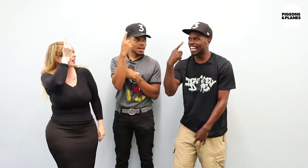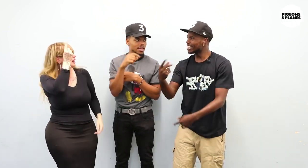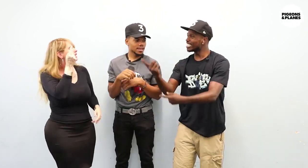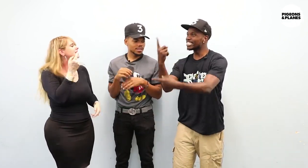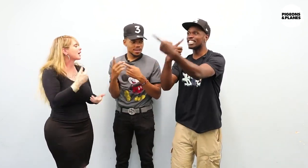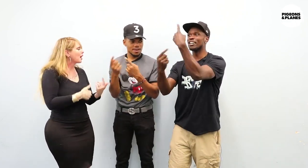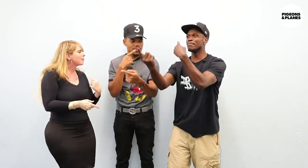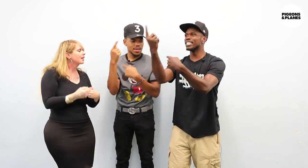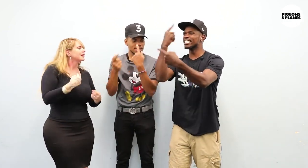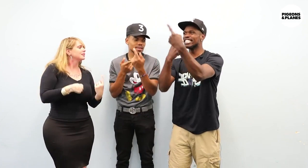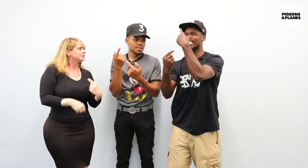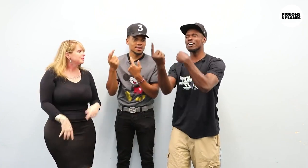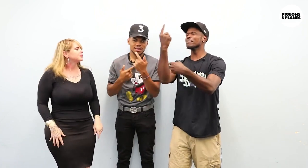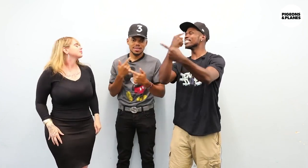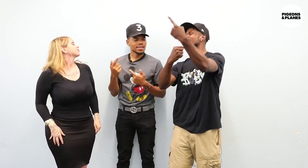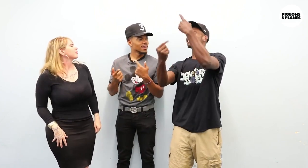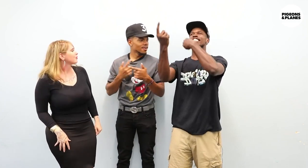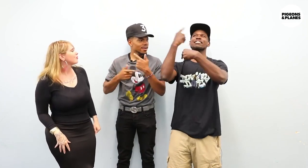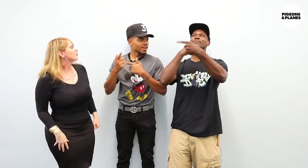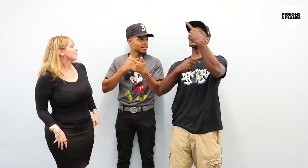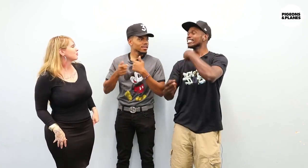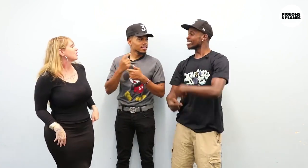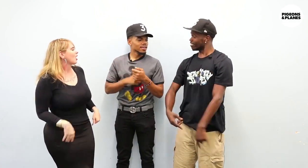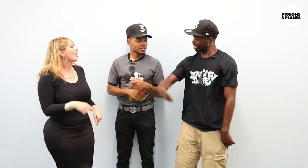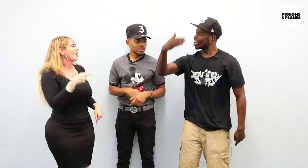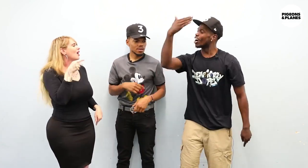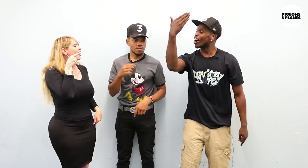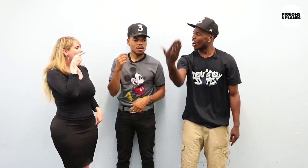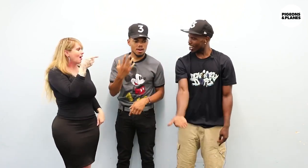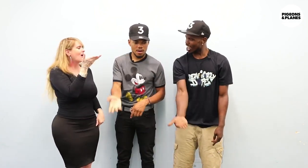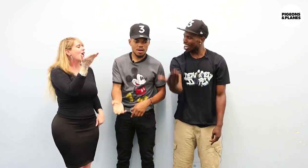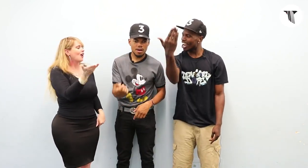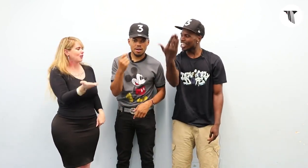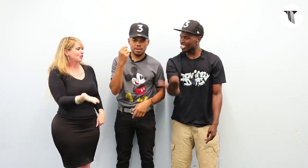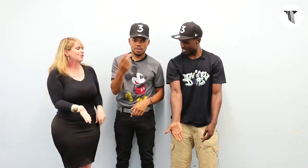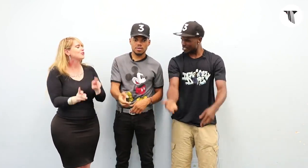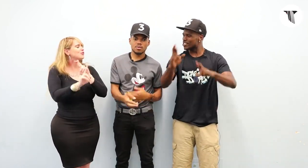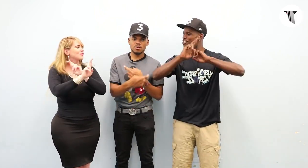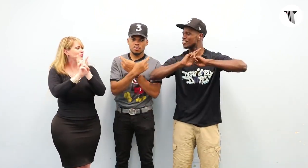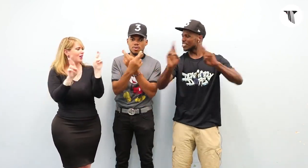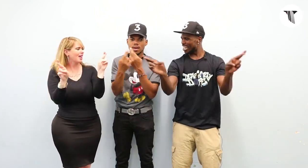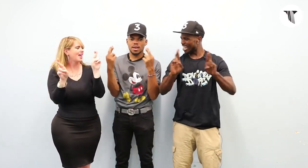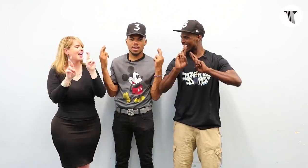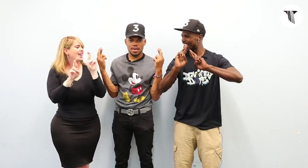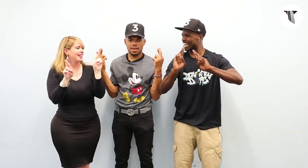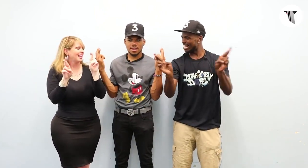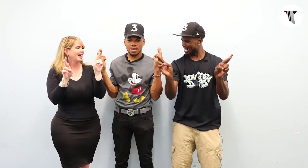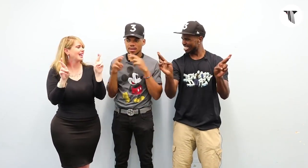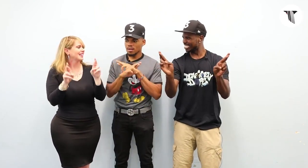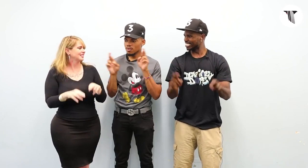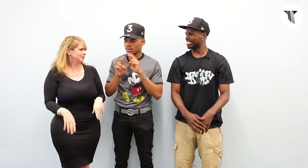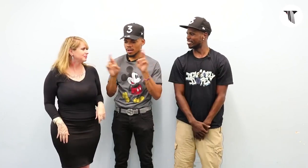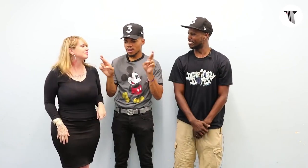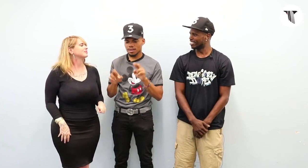You got it. It's coming. All right. So are you ready? Ready,